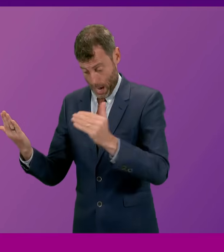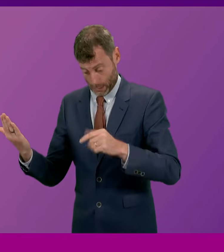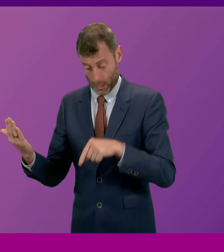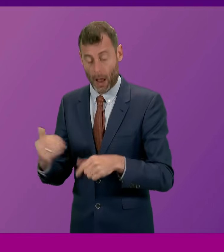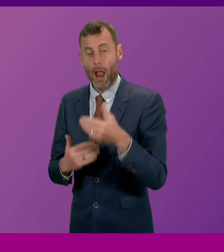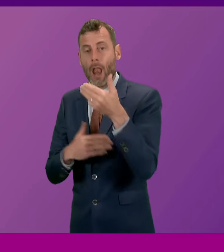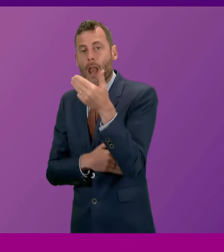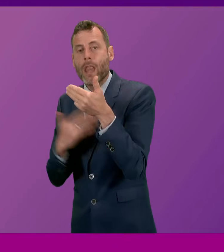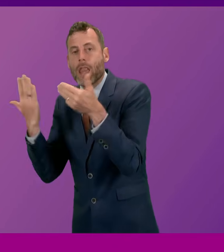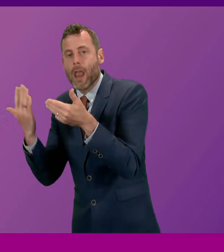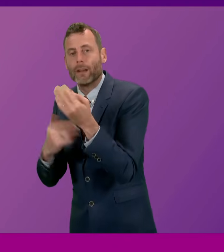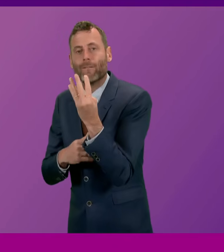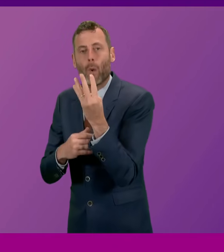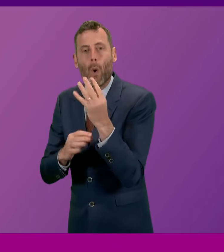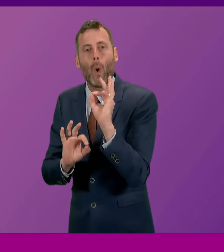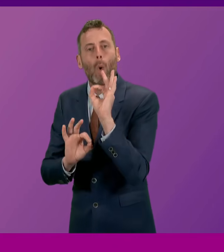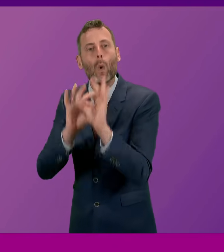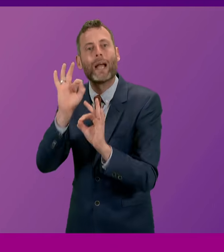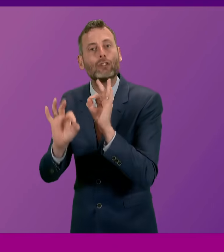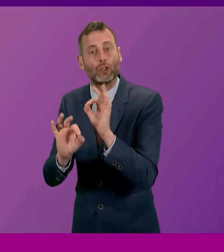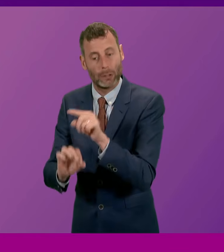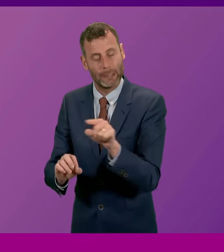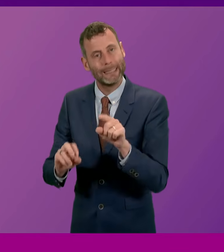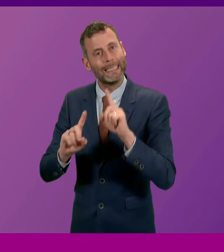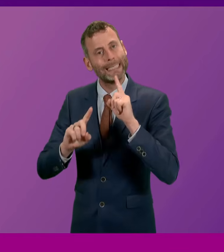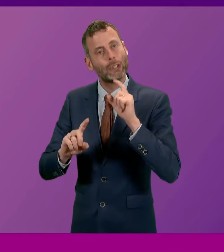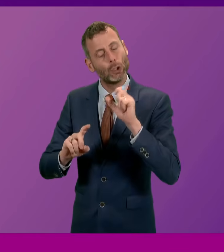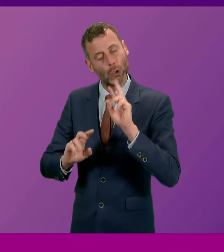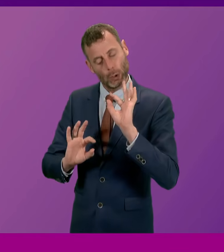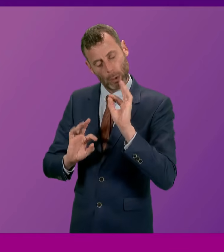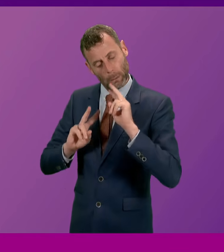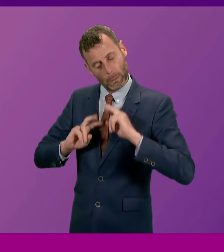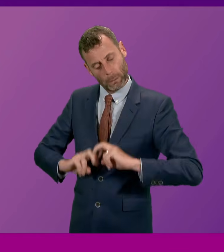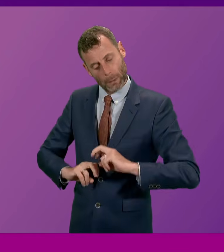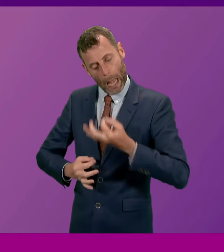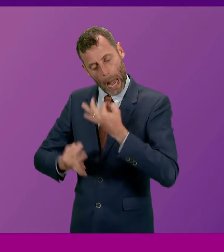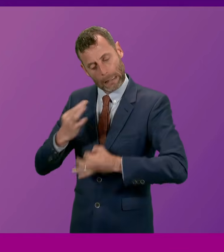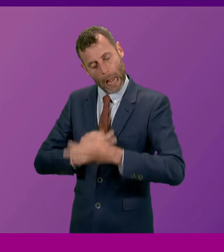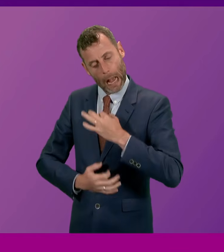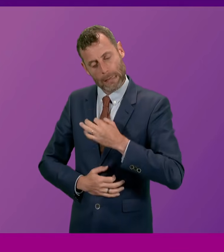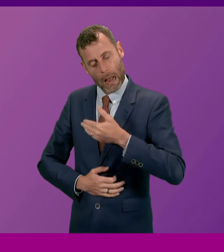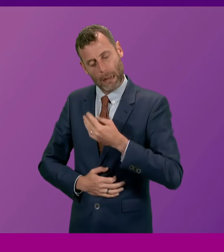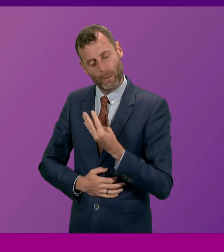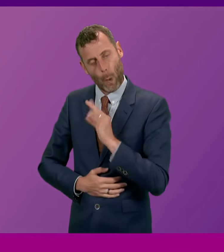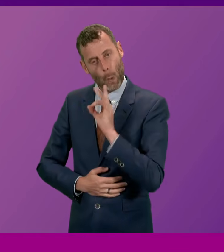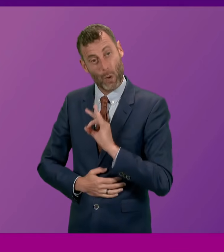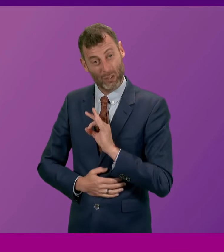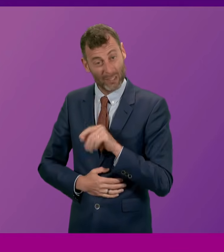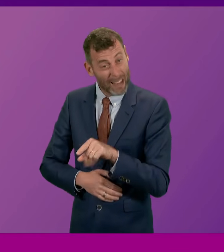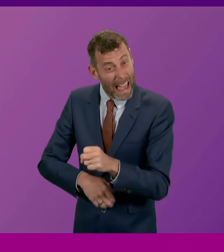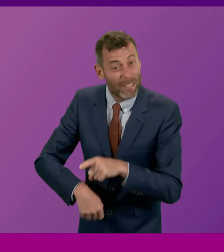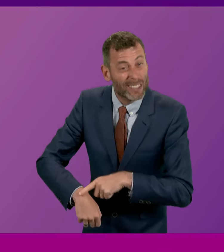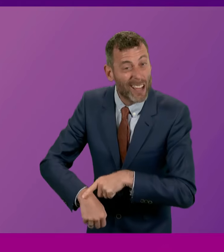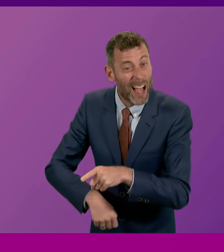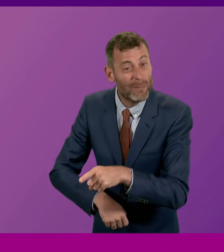that teachers are supposed to ask themselves. 94 questions, as if they've got the time. So on behalf